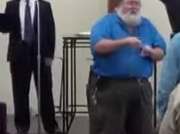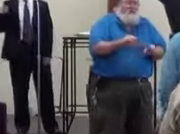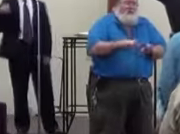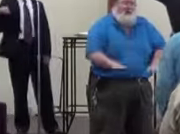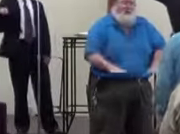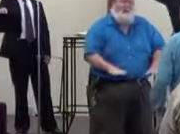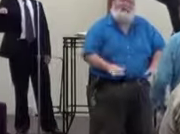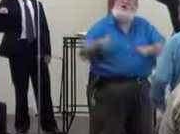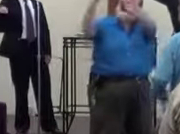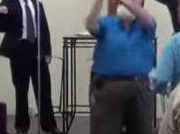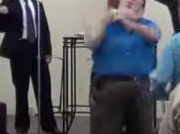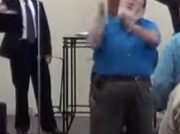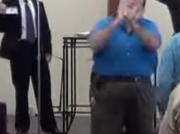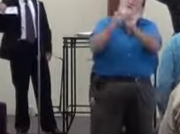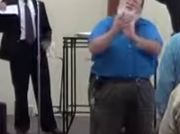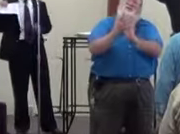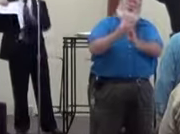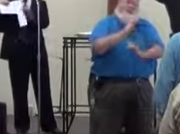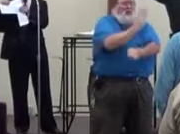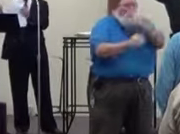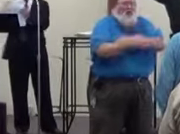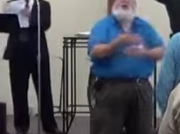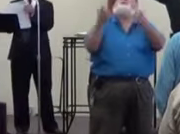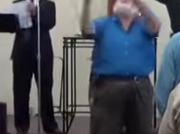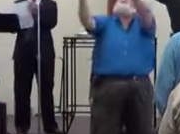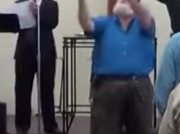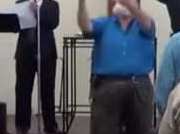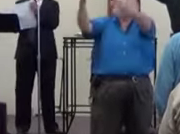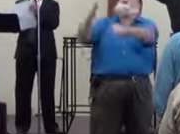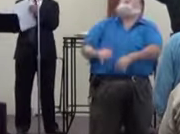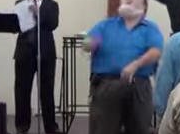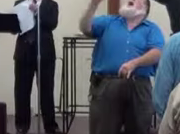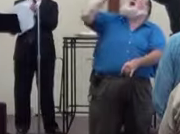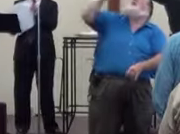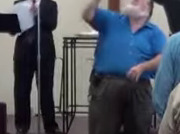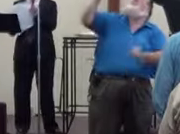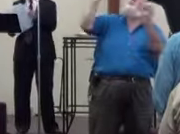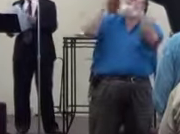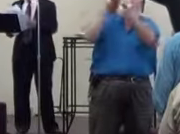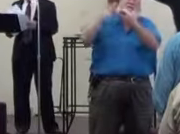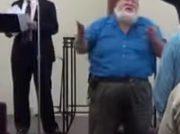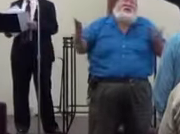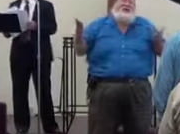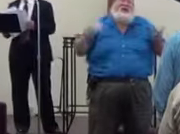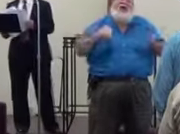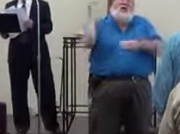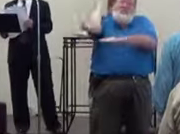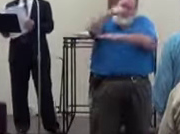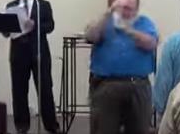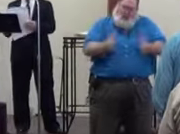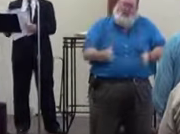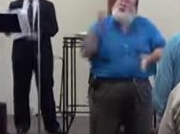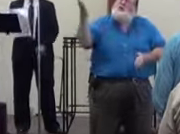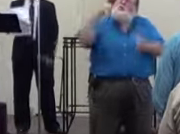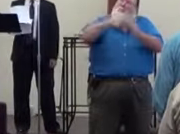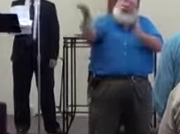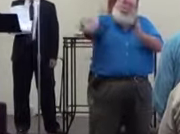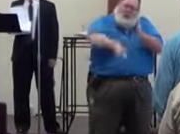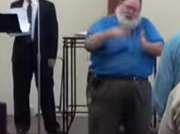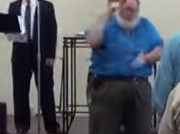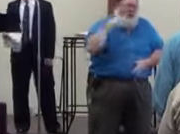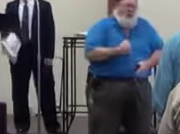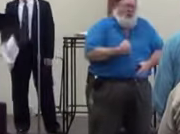Jesus. Lift your hands to the sky and say, Lord, I love you more than anything. I am an overcomer. You paid the price